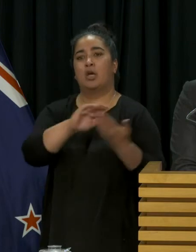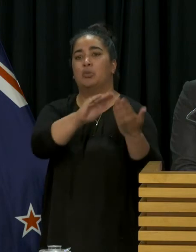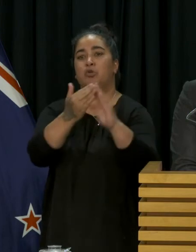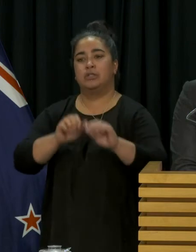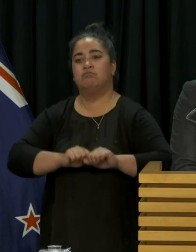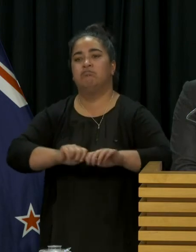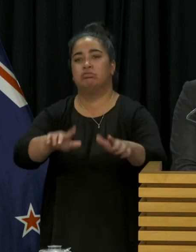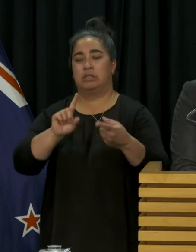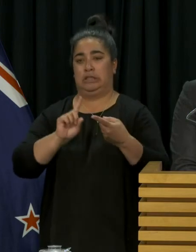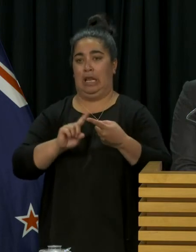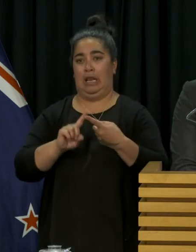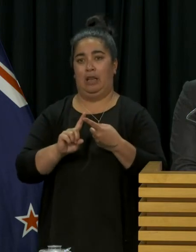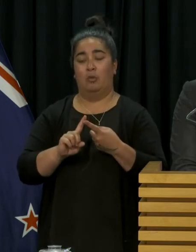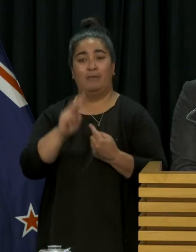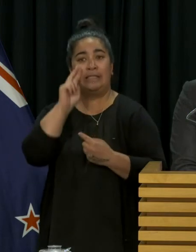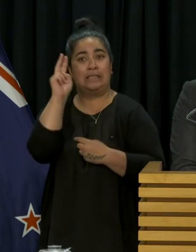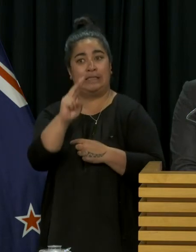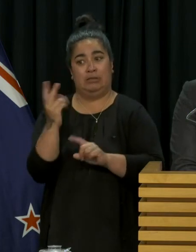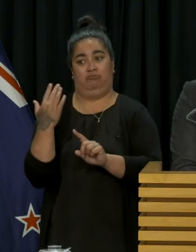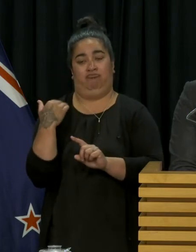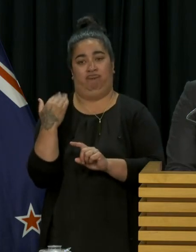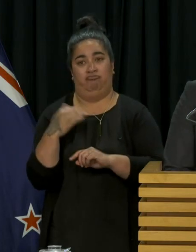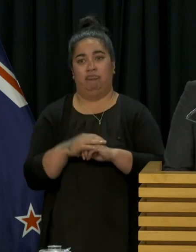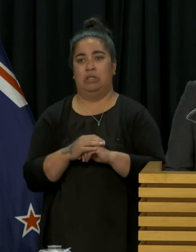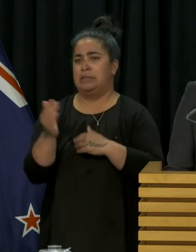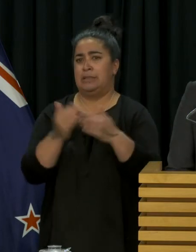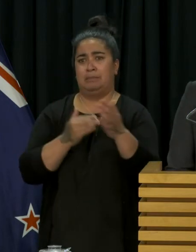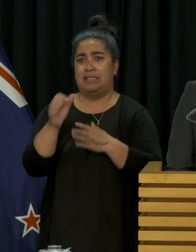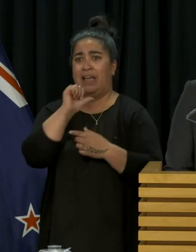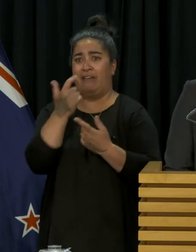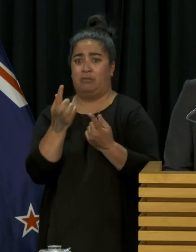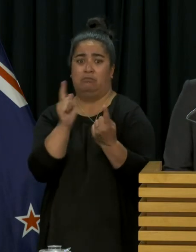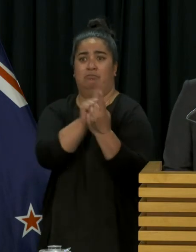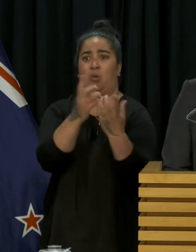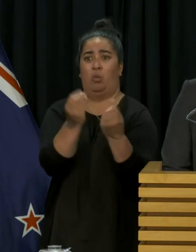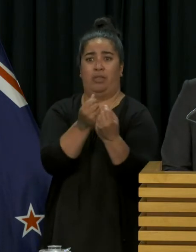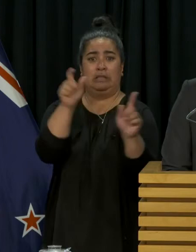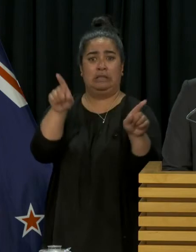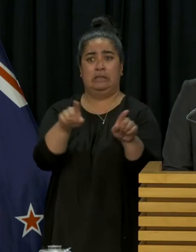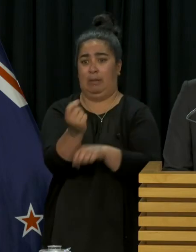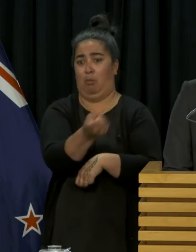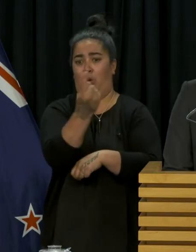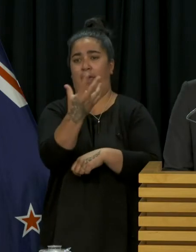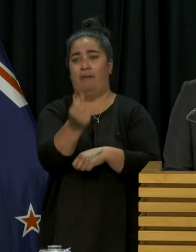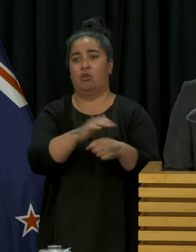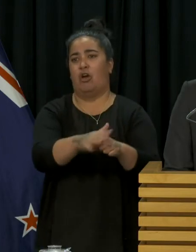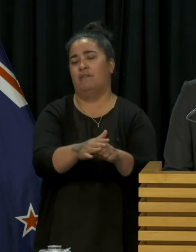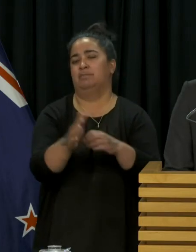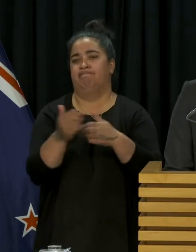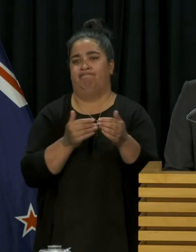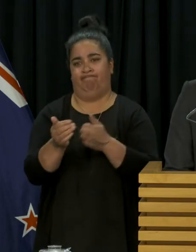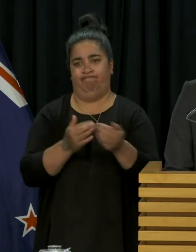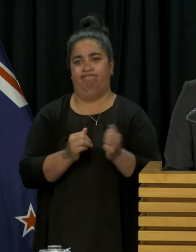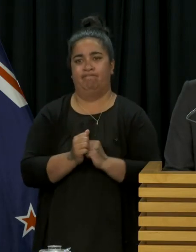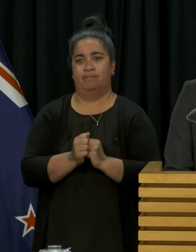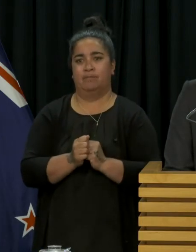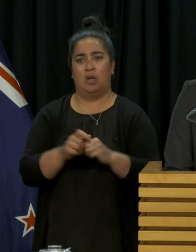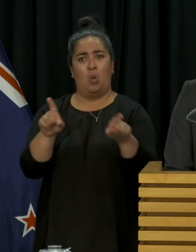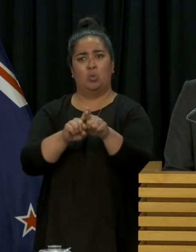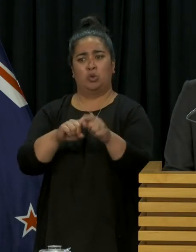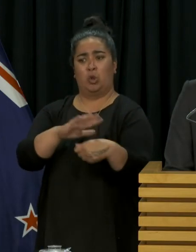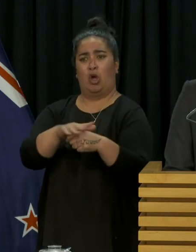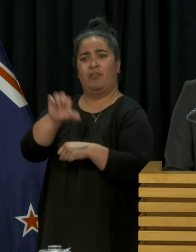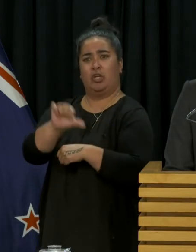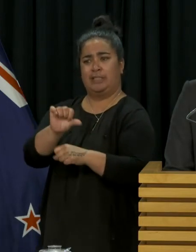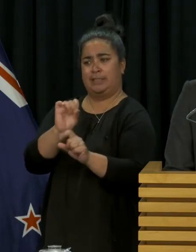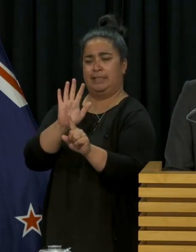recent cases, even without an obvious exposure event. It all goes to show how tricky the virus is. And while we have